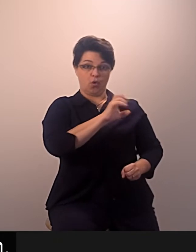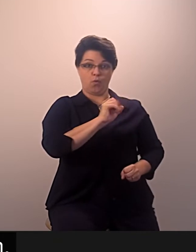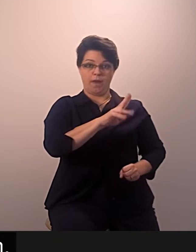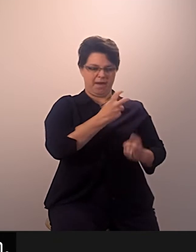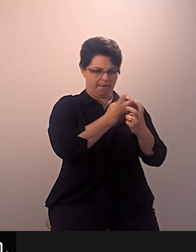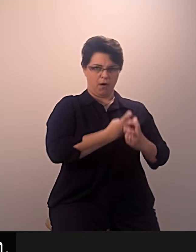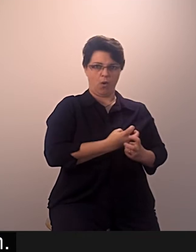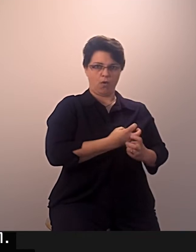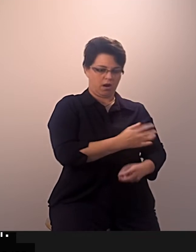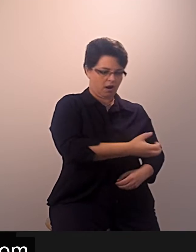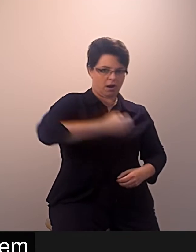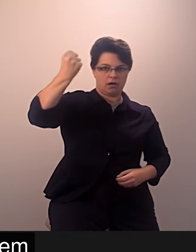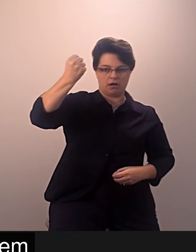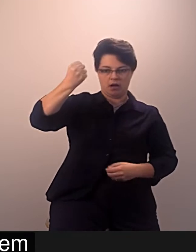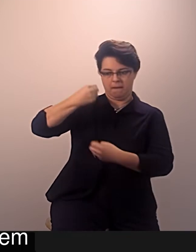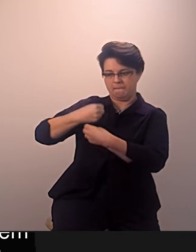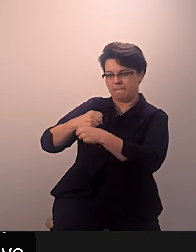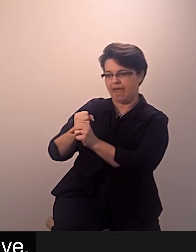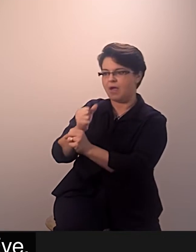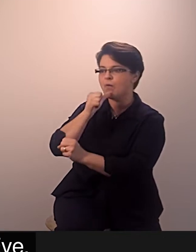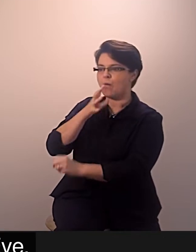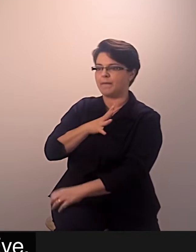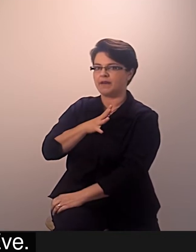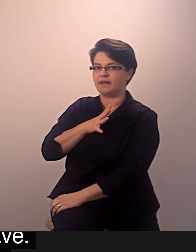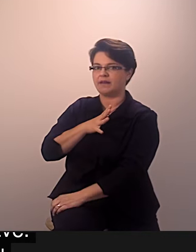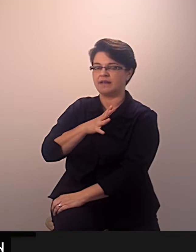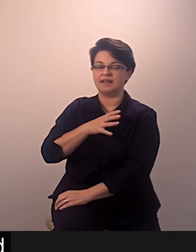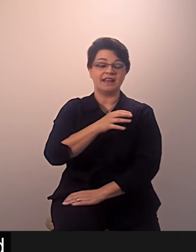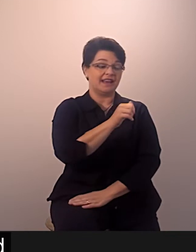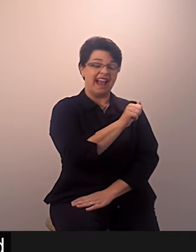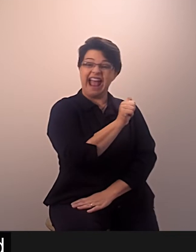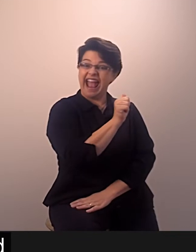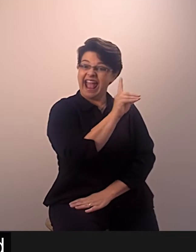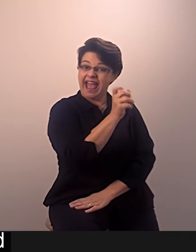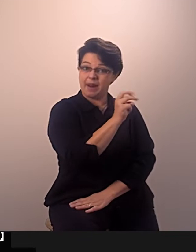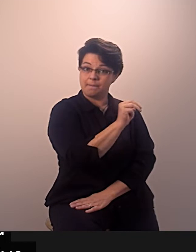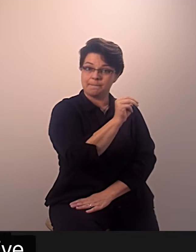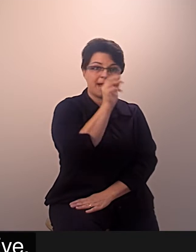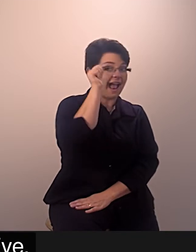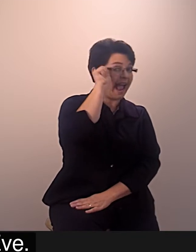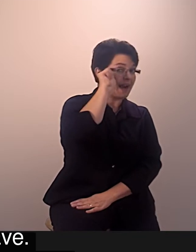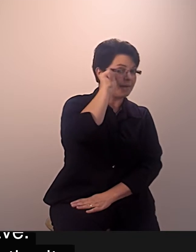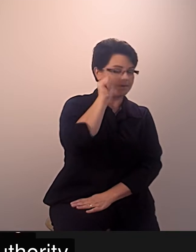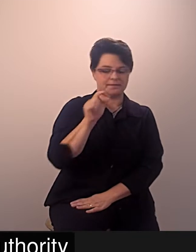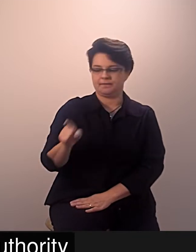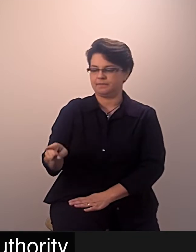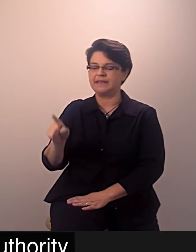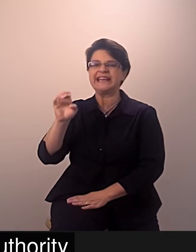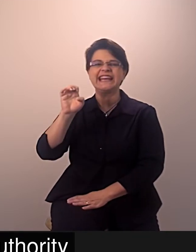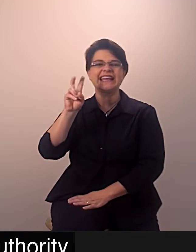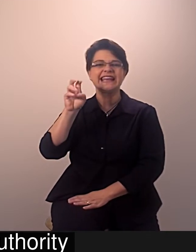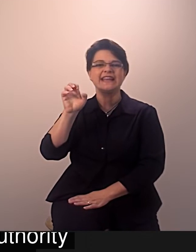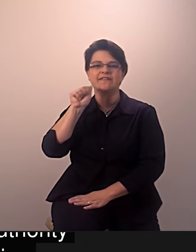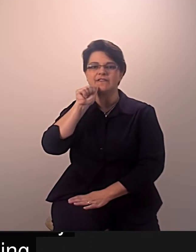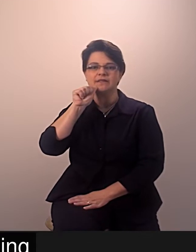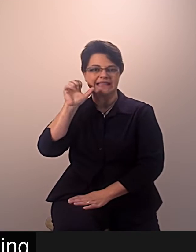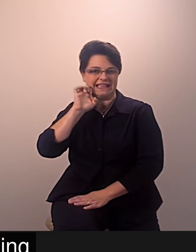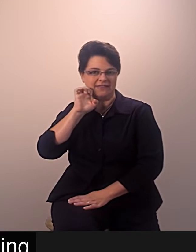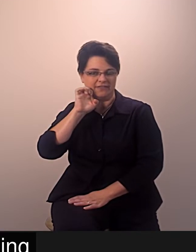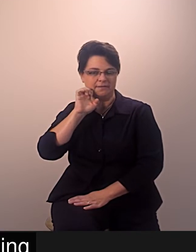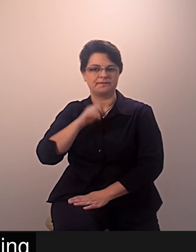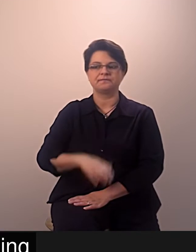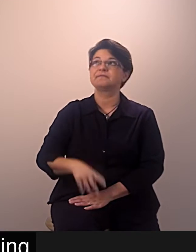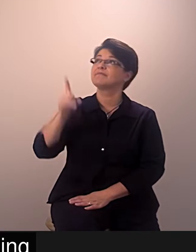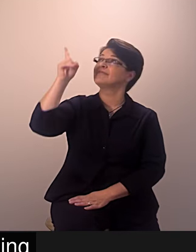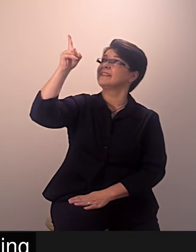Adam and Eve. God loved Adam and Eve. He gave them authority over everything He had made. They